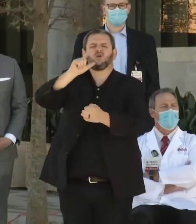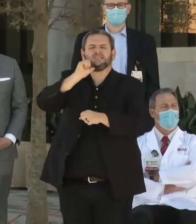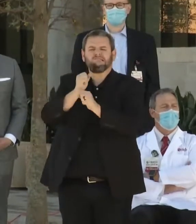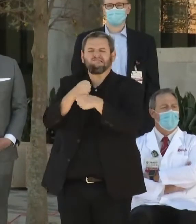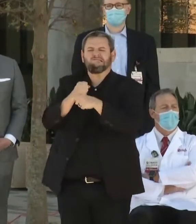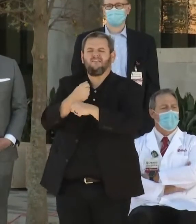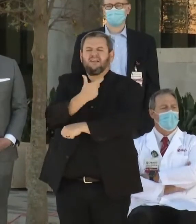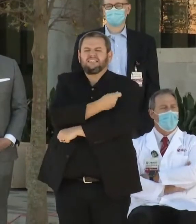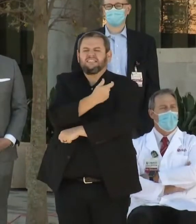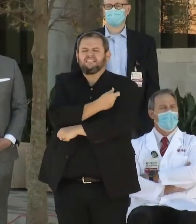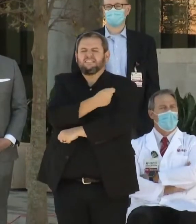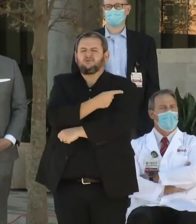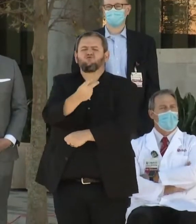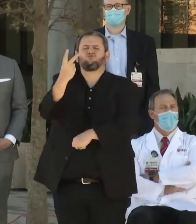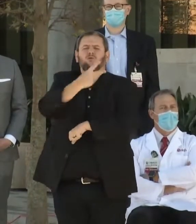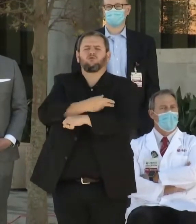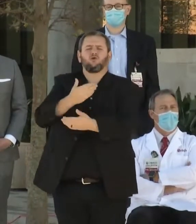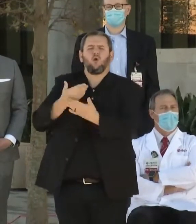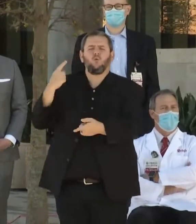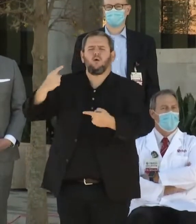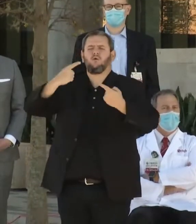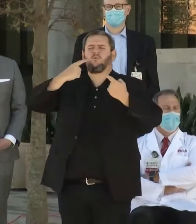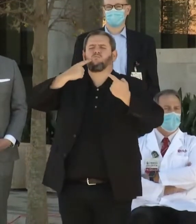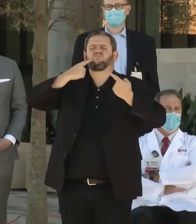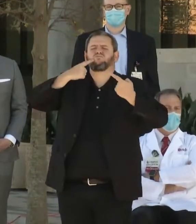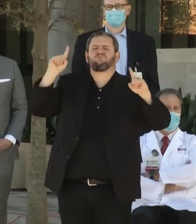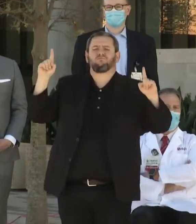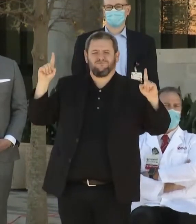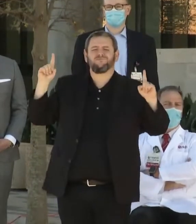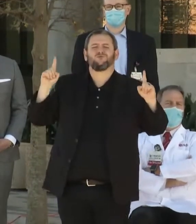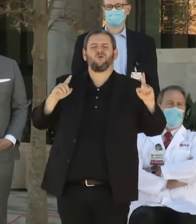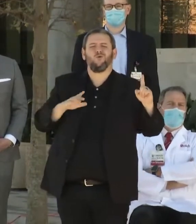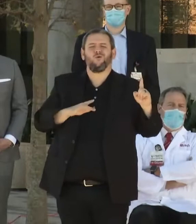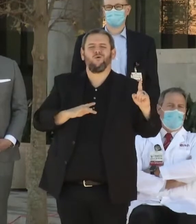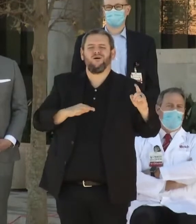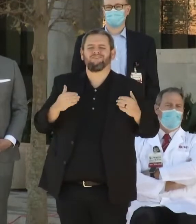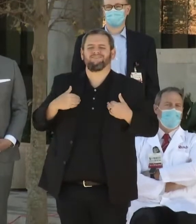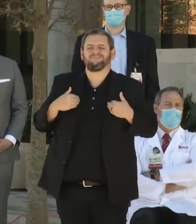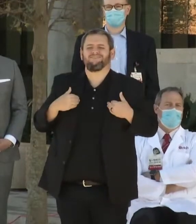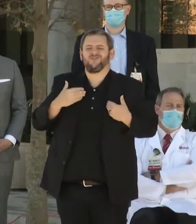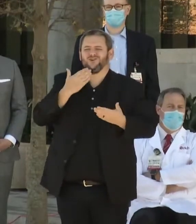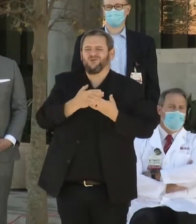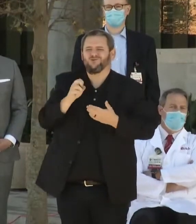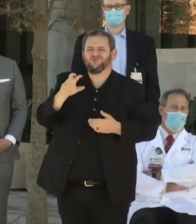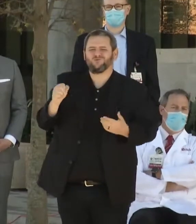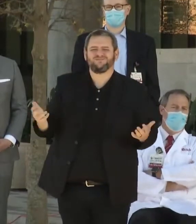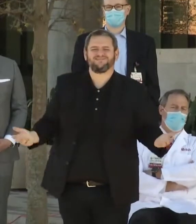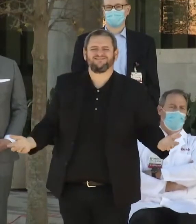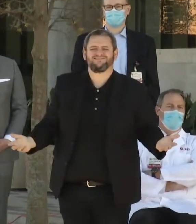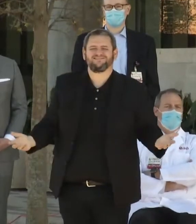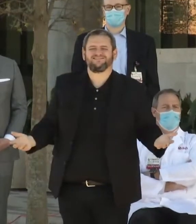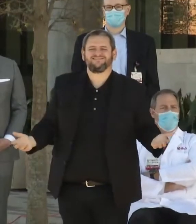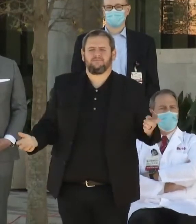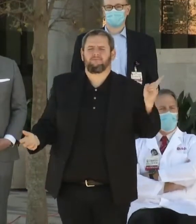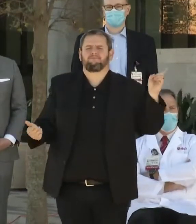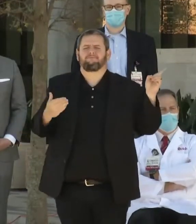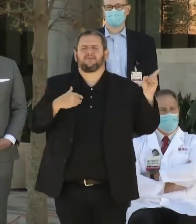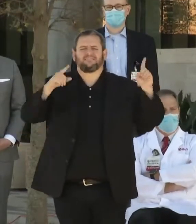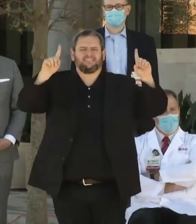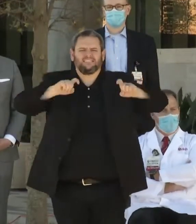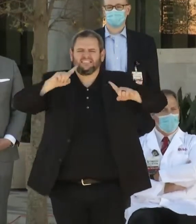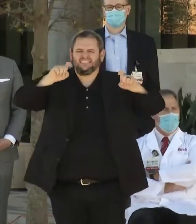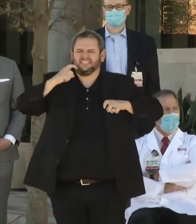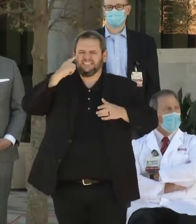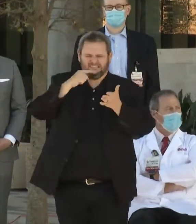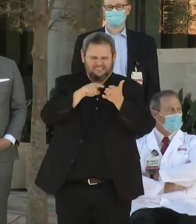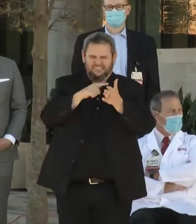currently working on. The most recent data from the ongoing Stage 3 clinical trial shows the company's